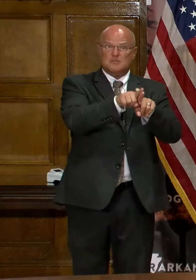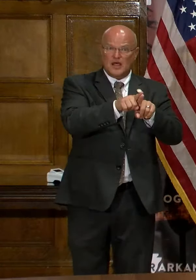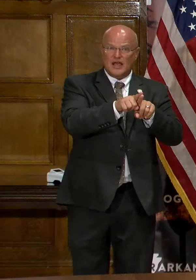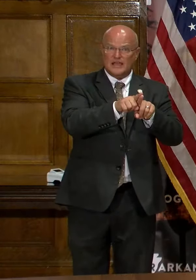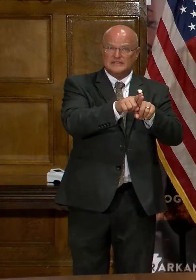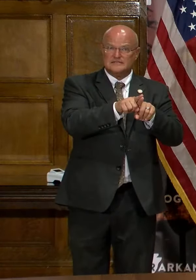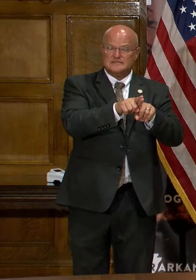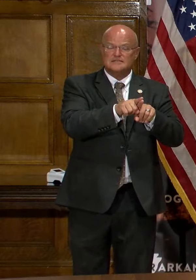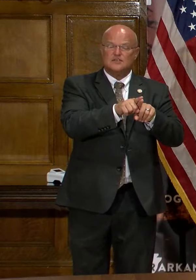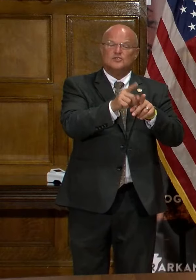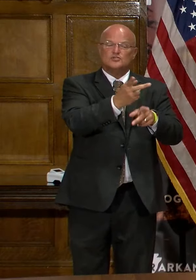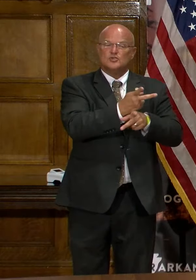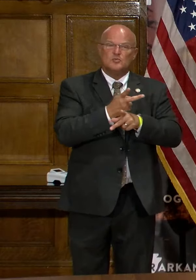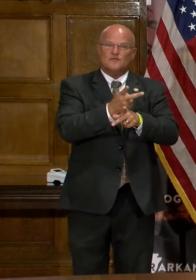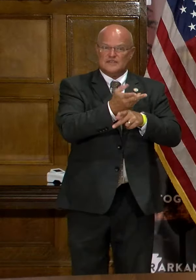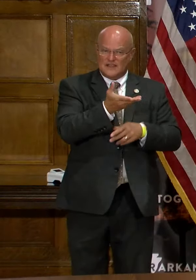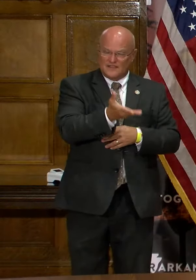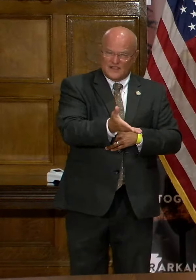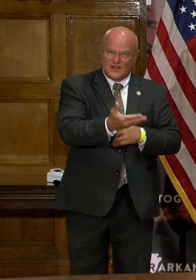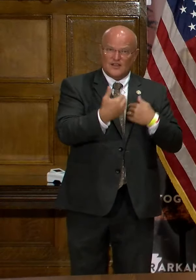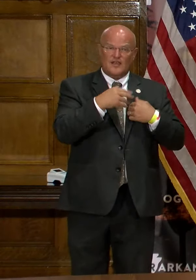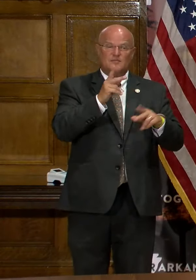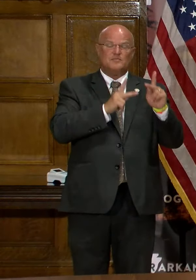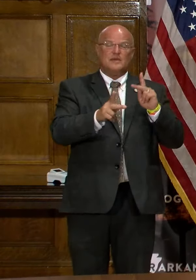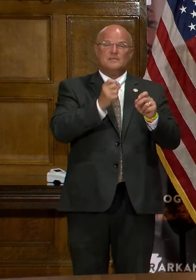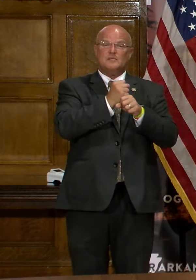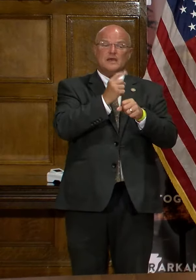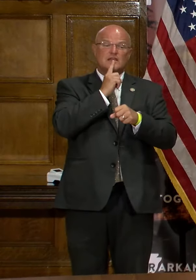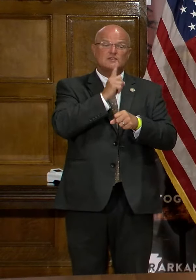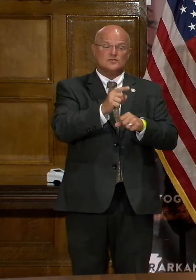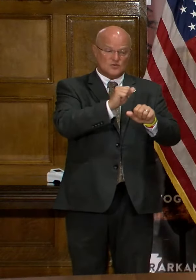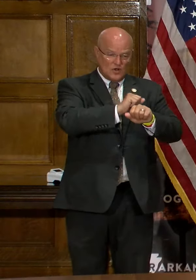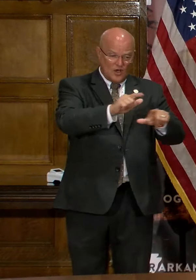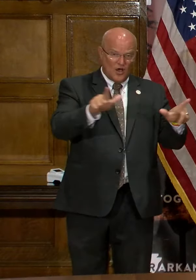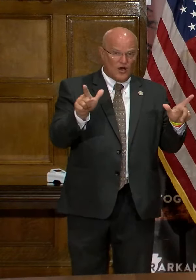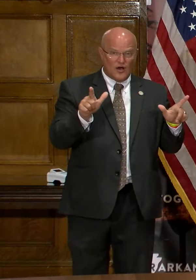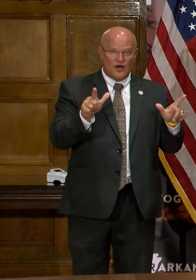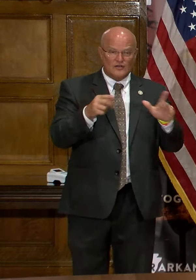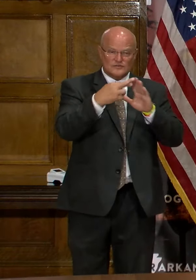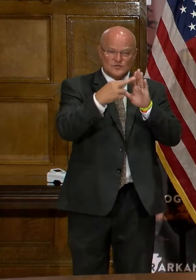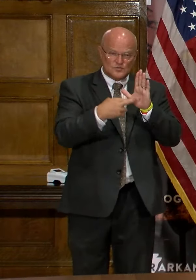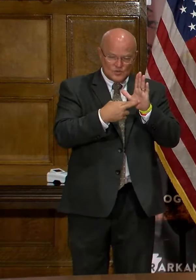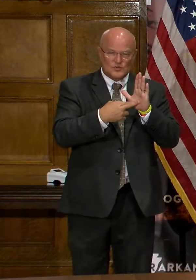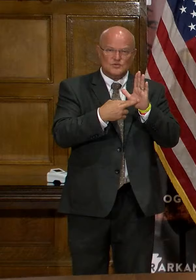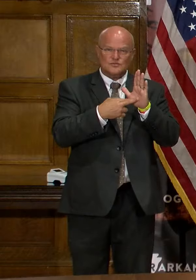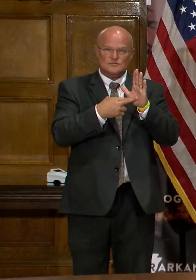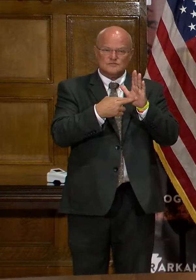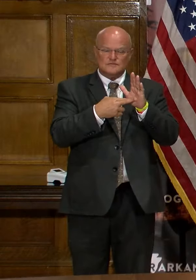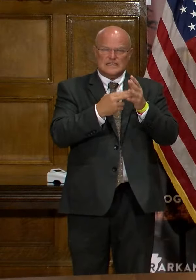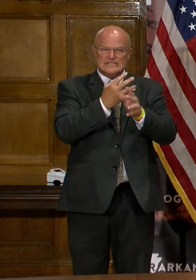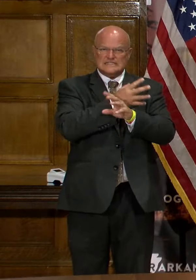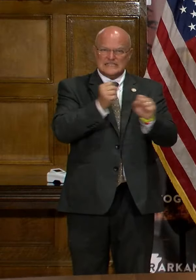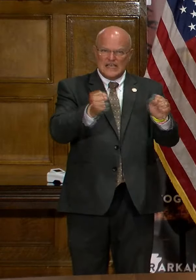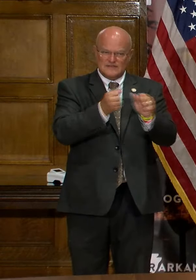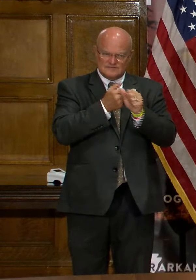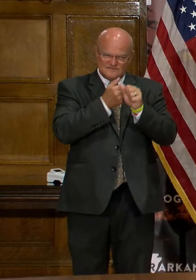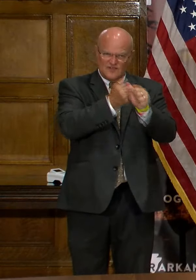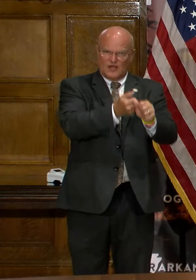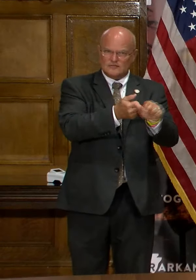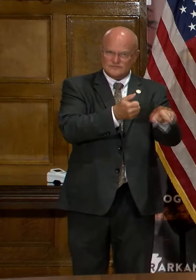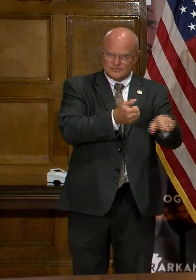got supervision that's there, you've got people that are making sure all of the rules and safety measures are